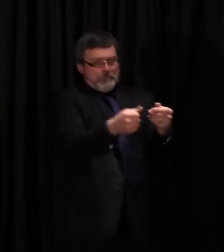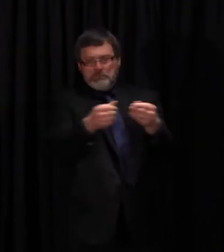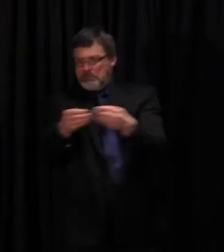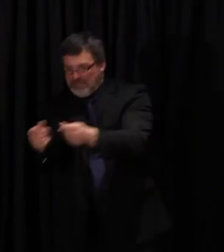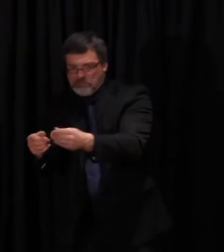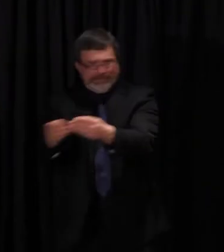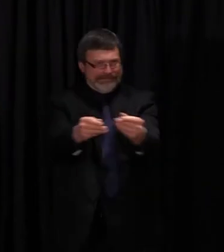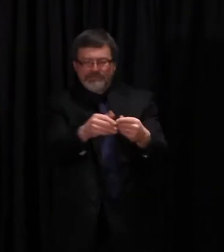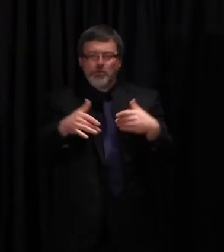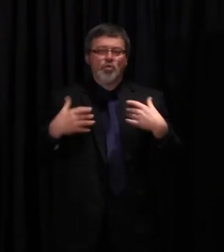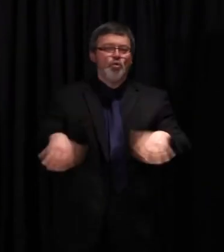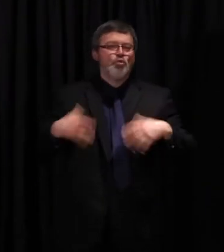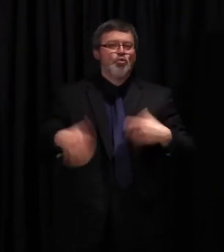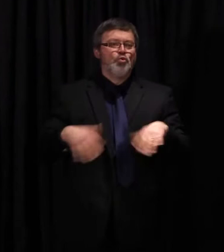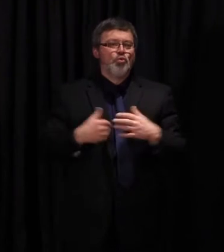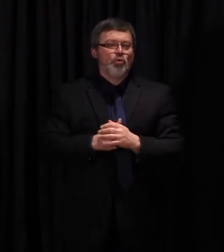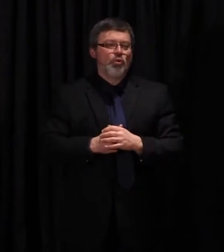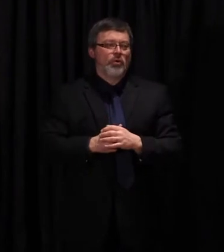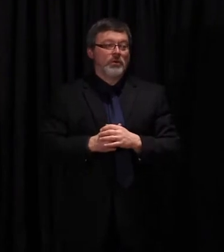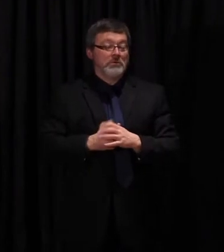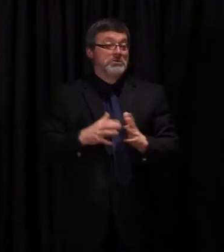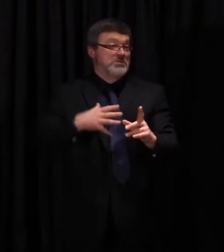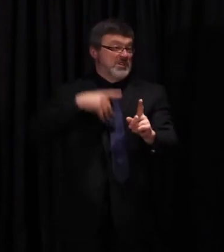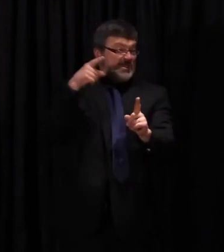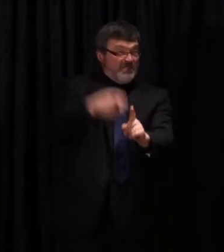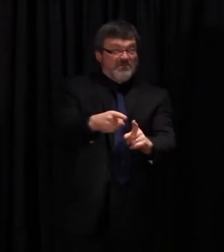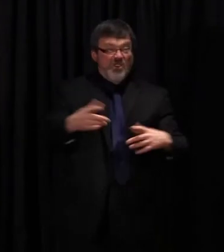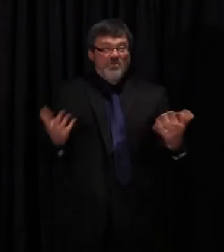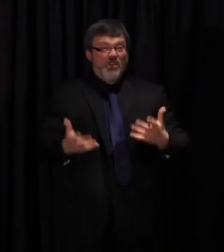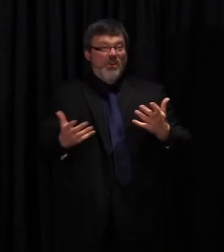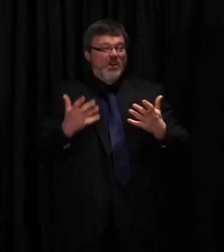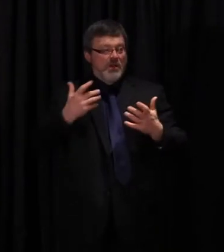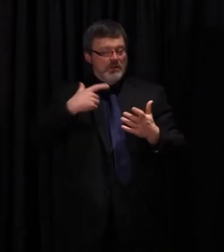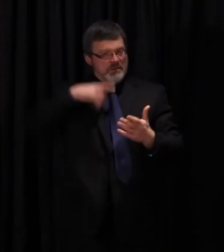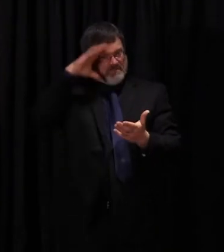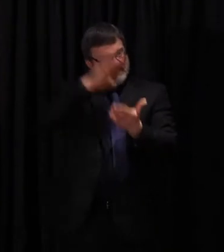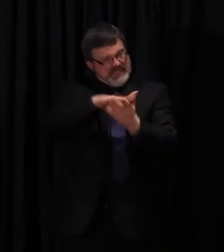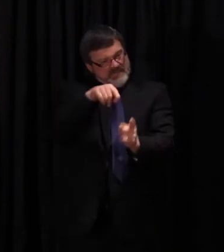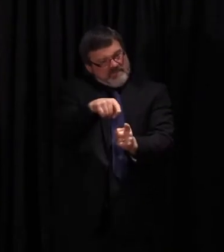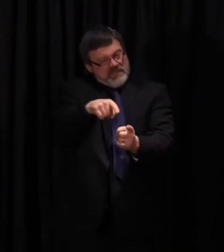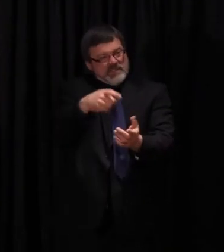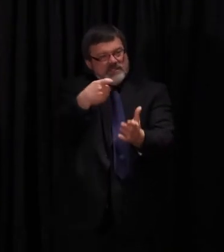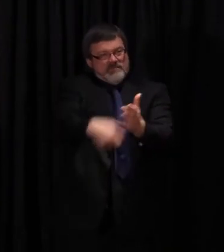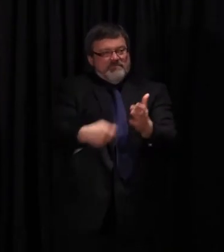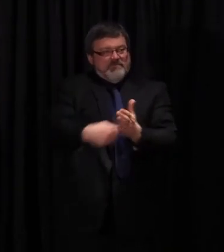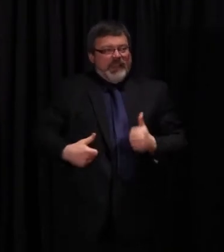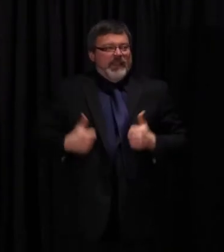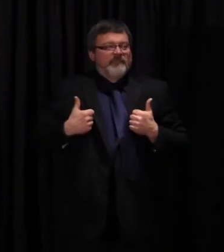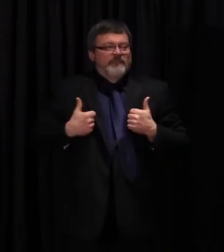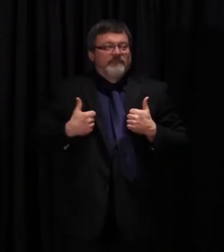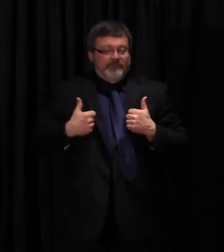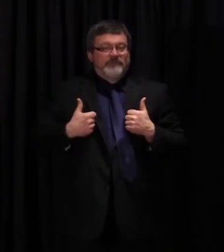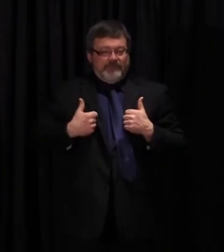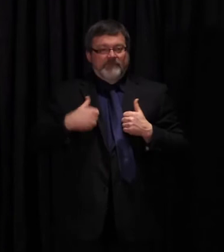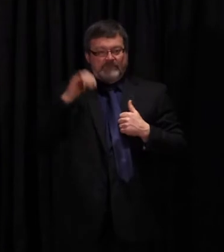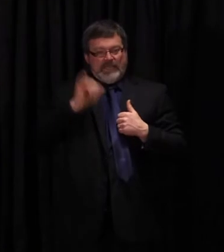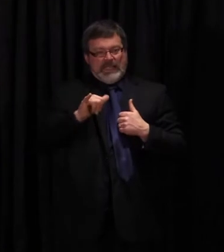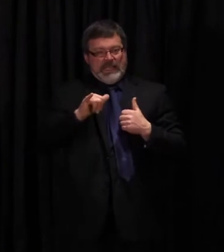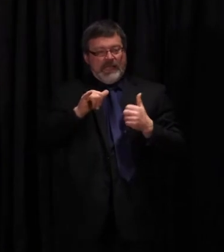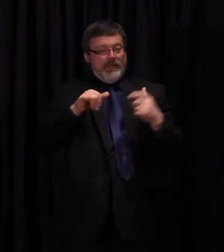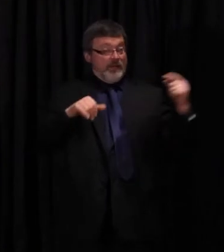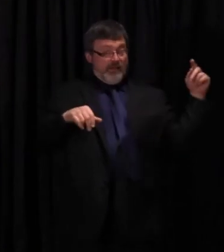Specifically, I believe our high cost of living has contributed to a declining workforce and stunted our growth.